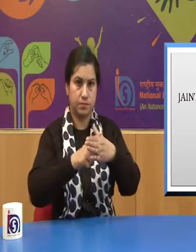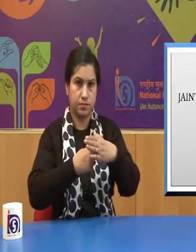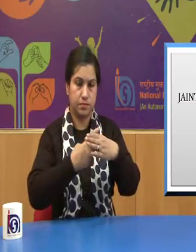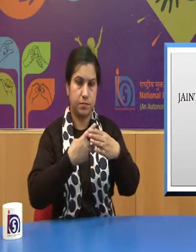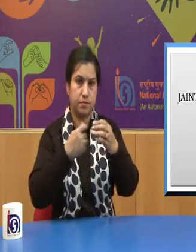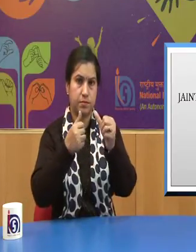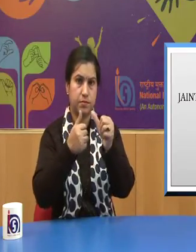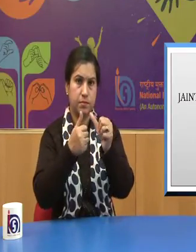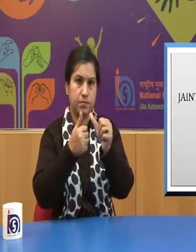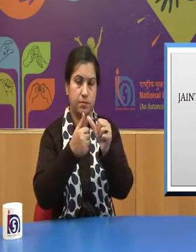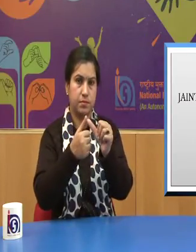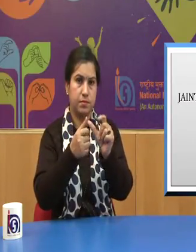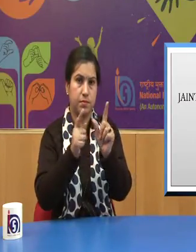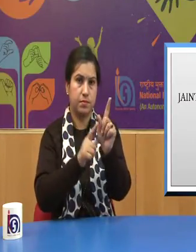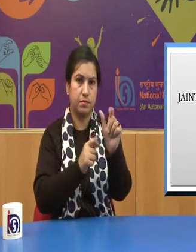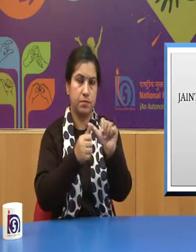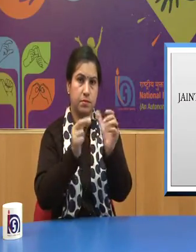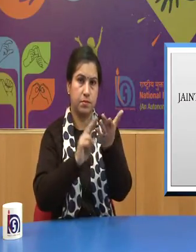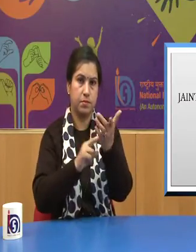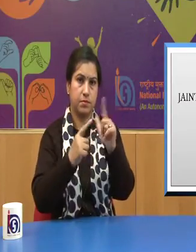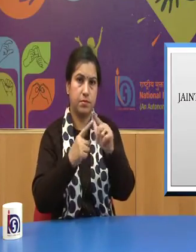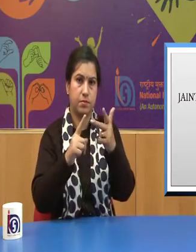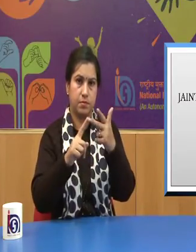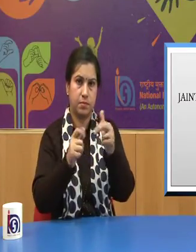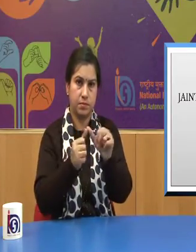Jaintia and Garo rebellion.